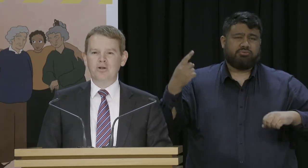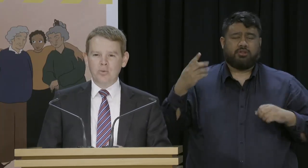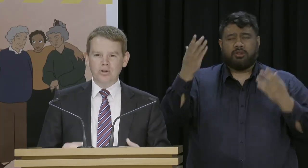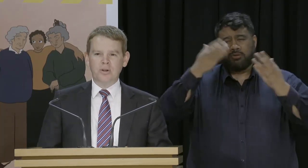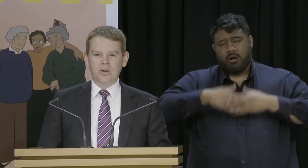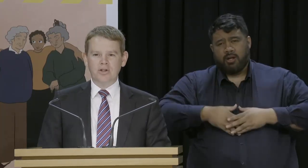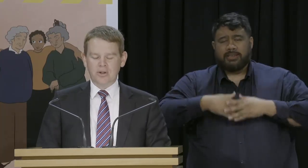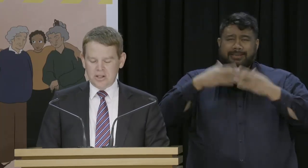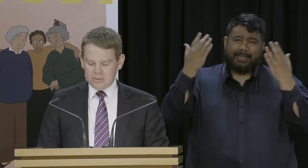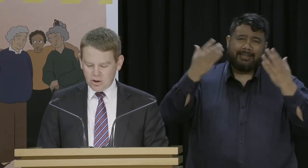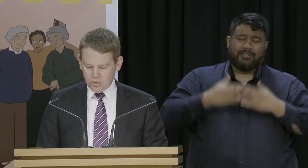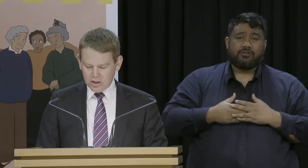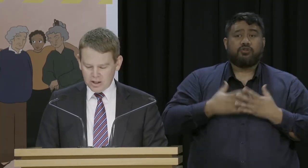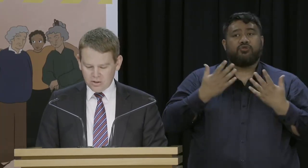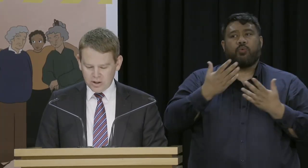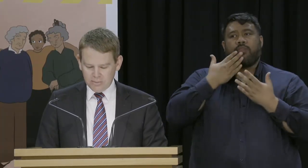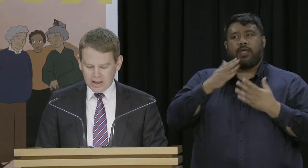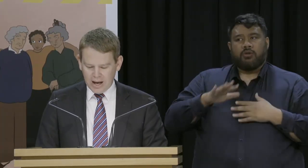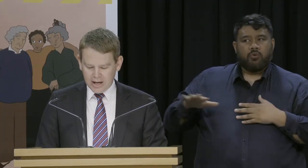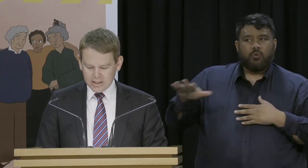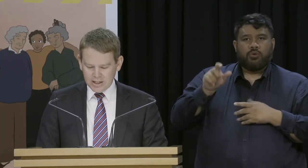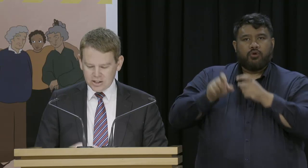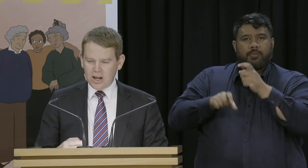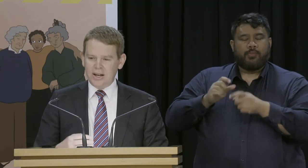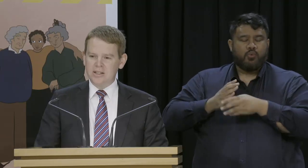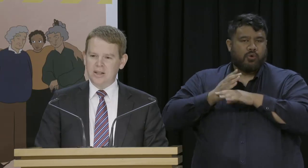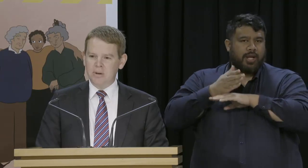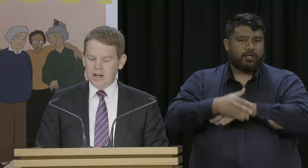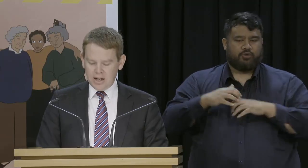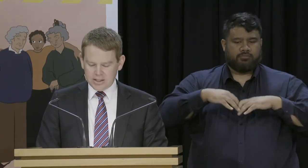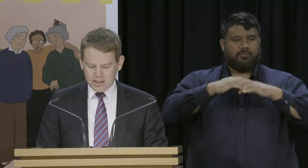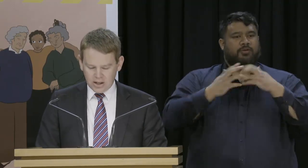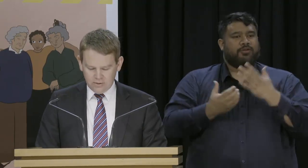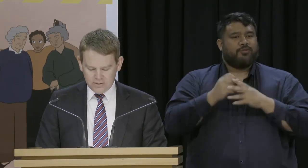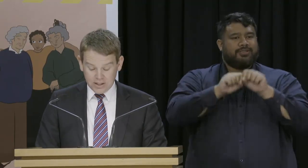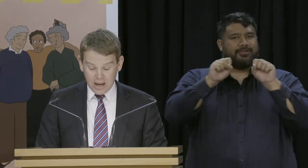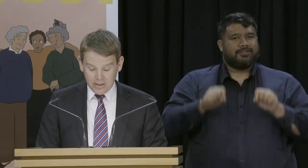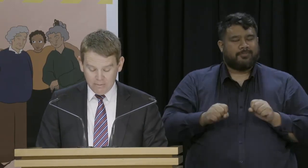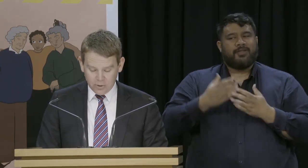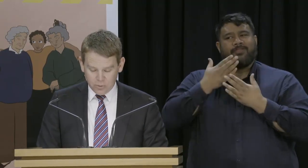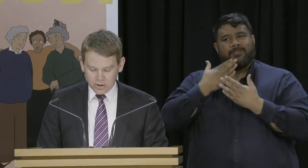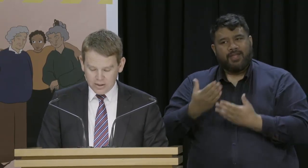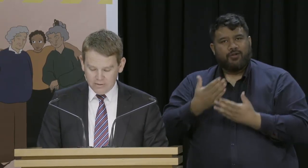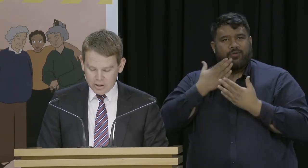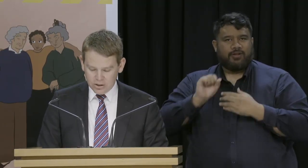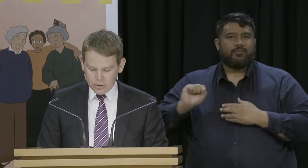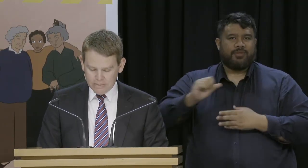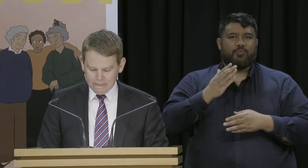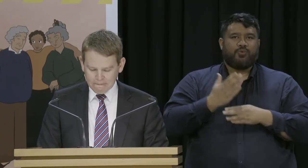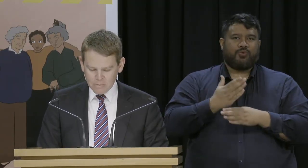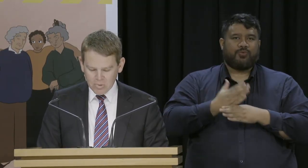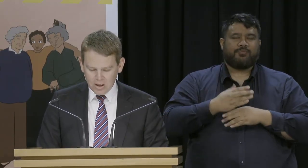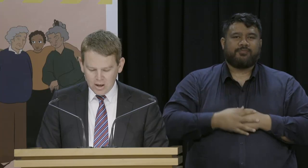but I do want to acknowledge those teams who are working incredibly hard and send a shout out to them to thank them for the work that they've been